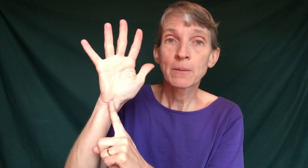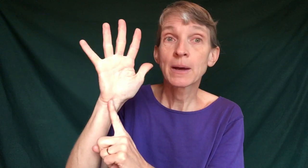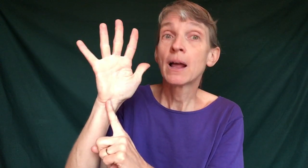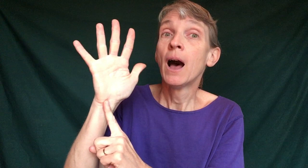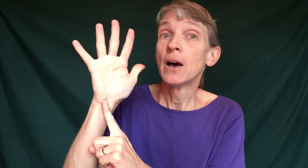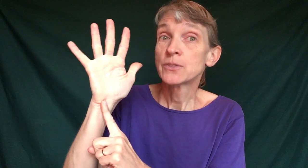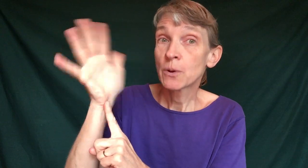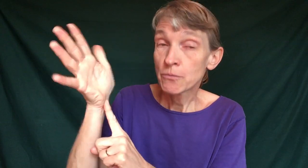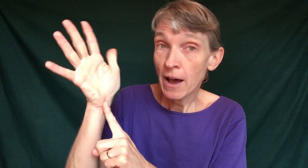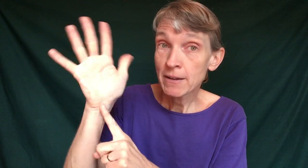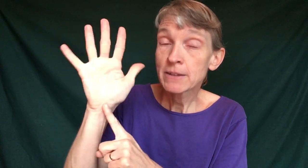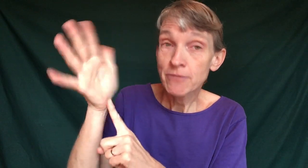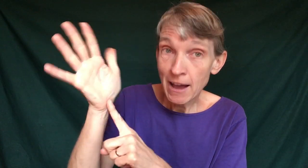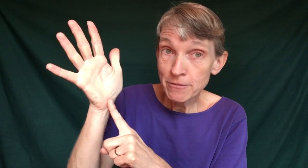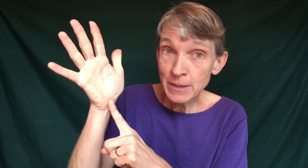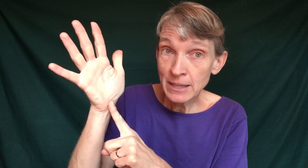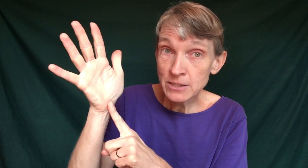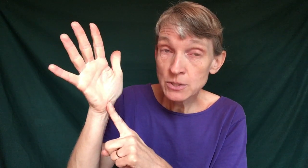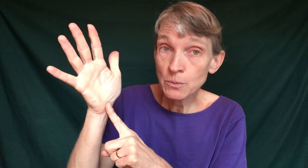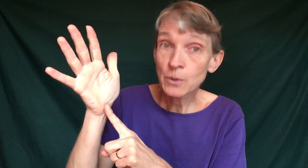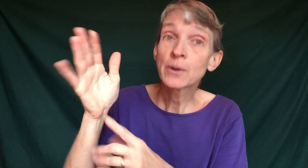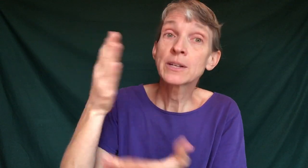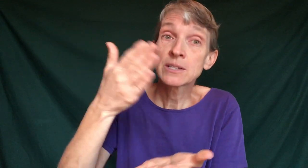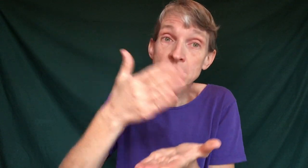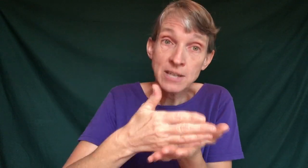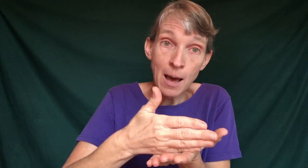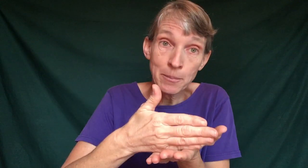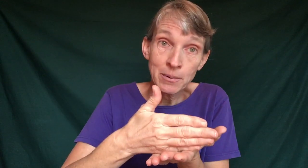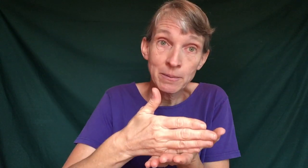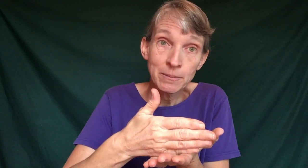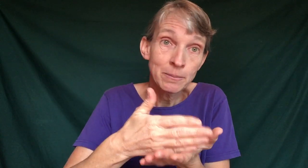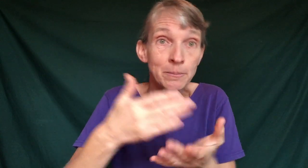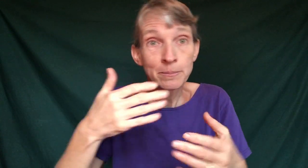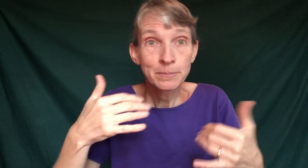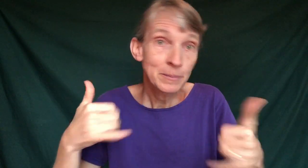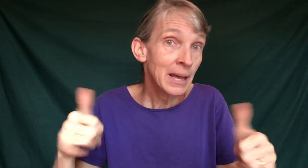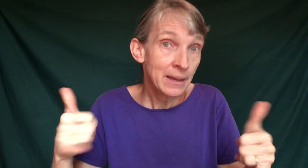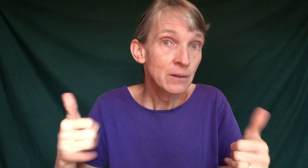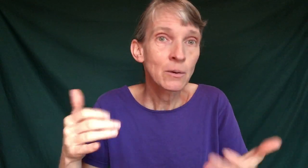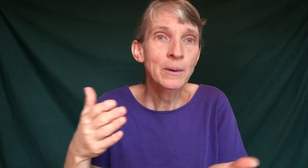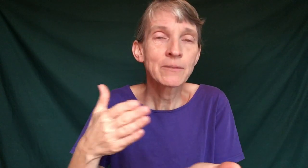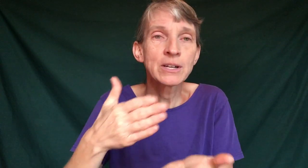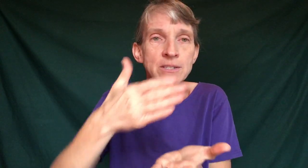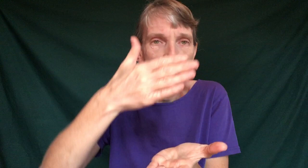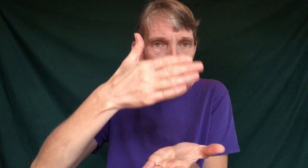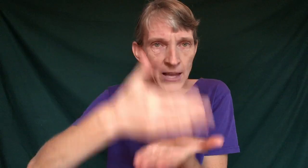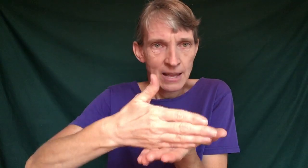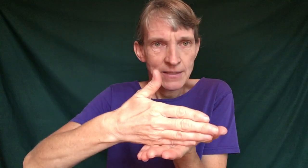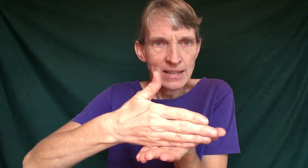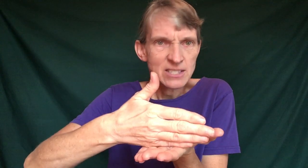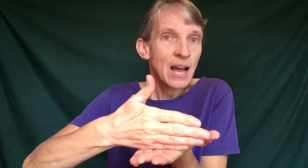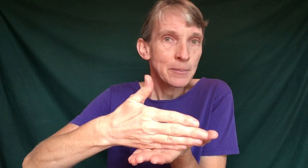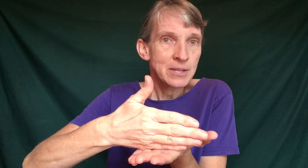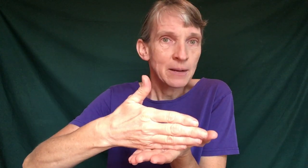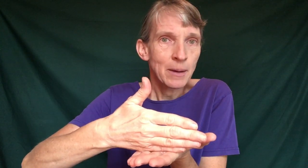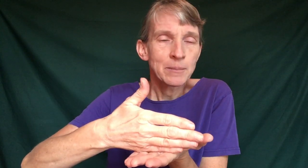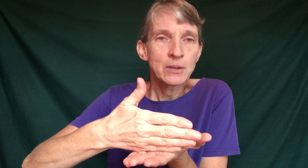But so in 5 minutes, we're going to stop playing or whatever it is. And that stop sign might be a useful